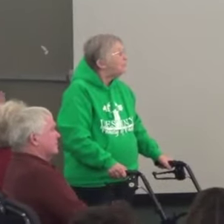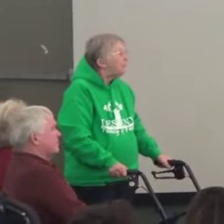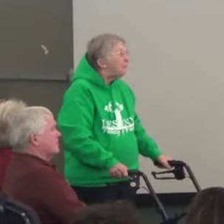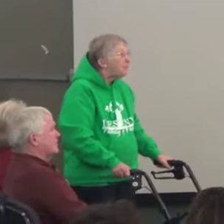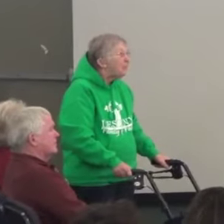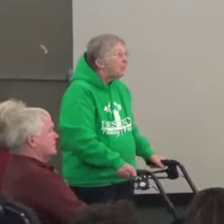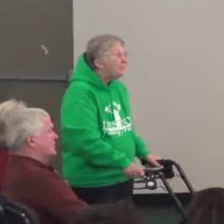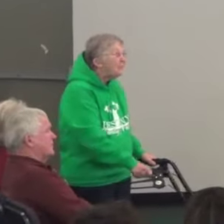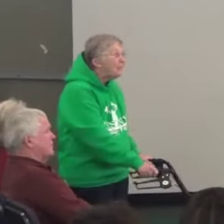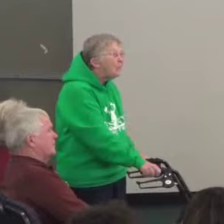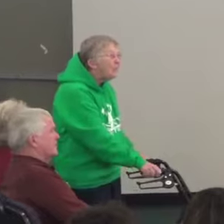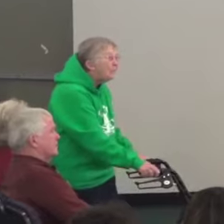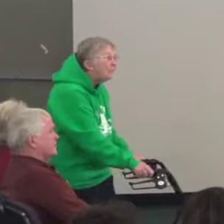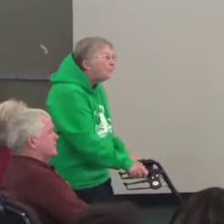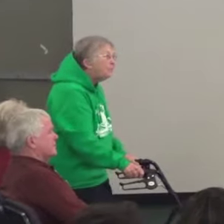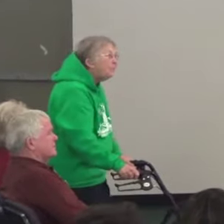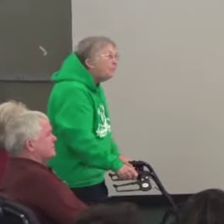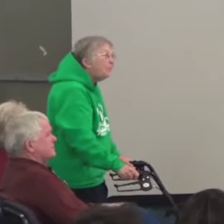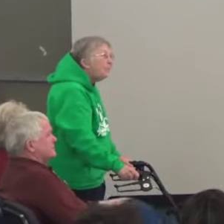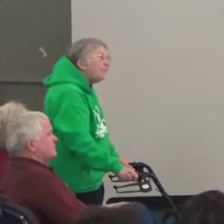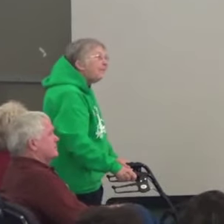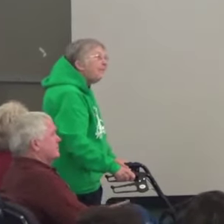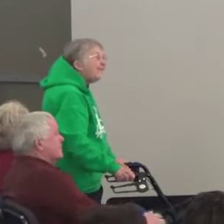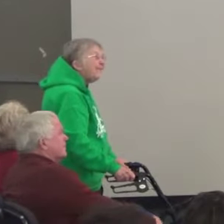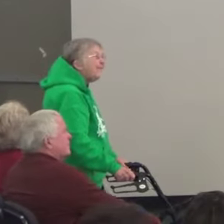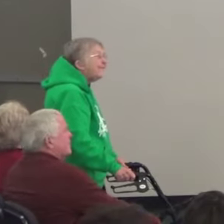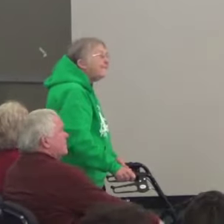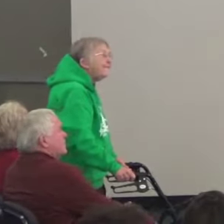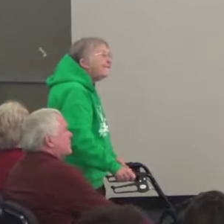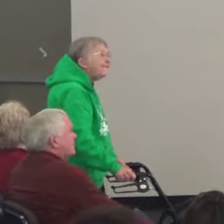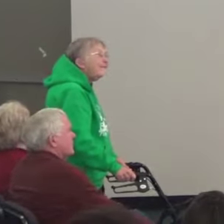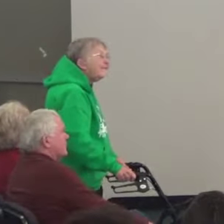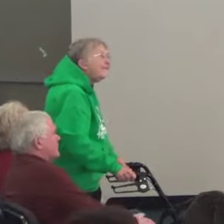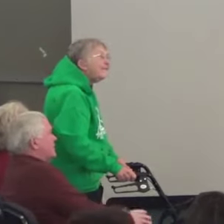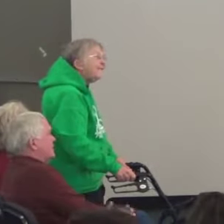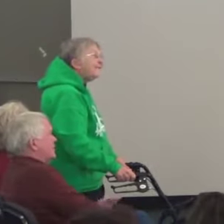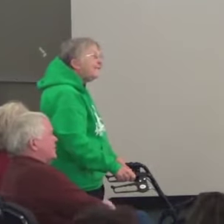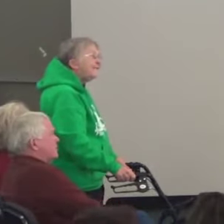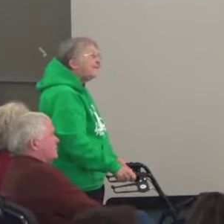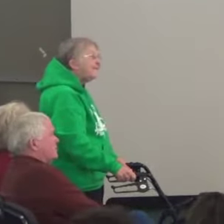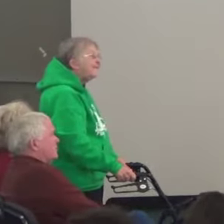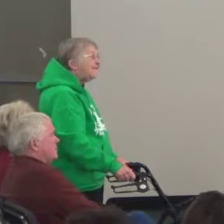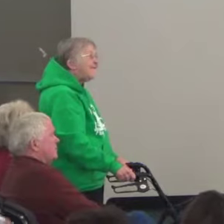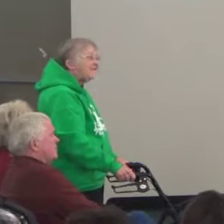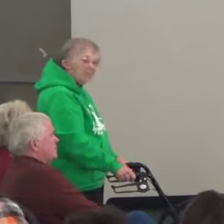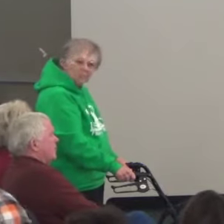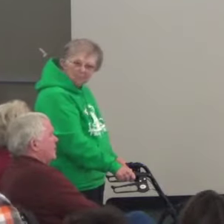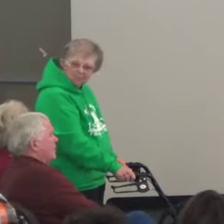And we've got this tradition, God's blessings. God's blessings to